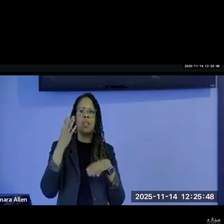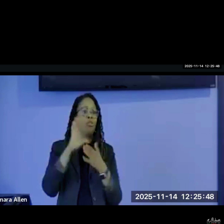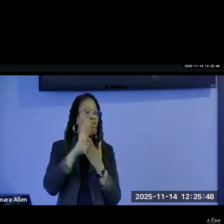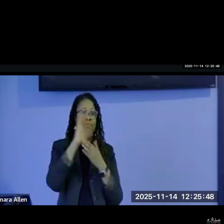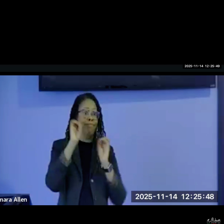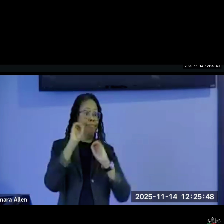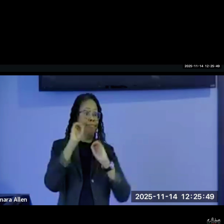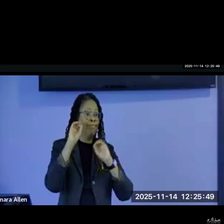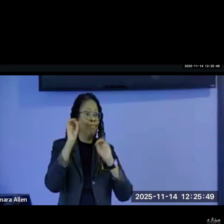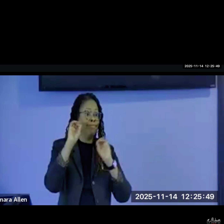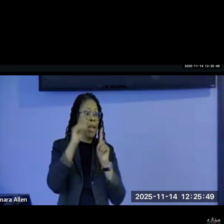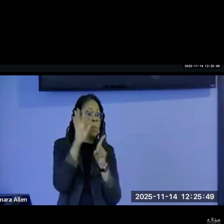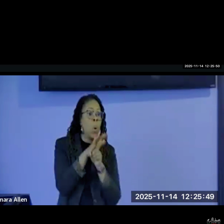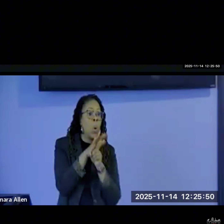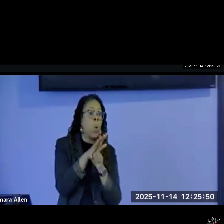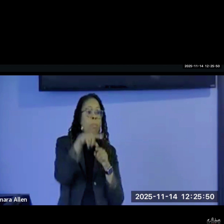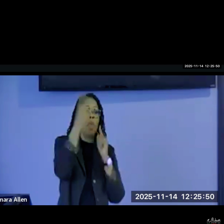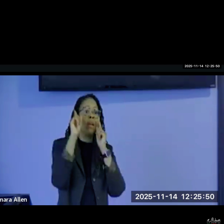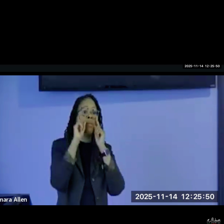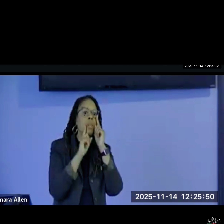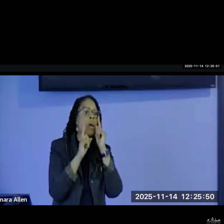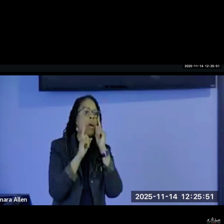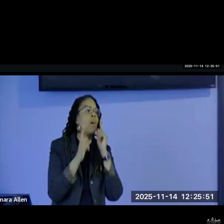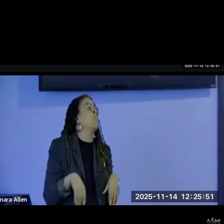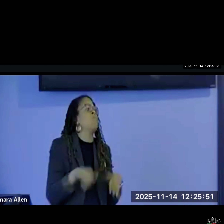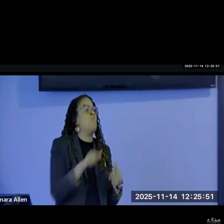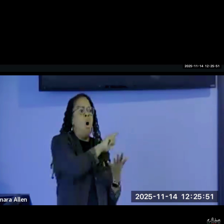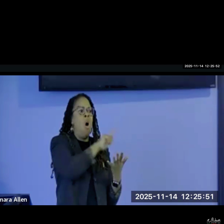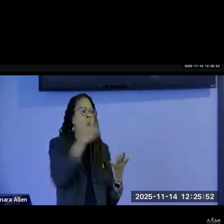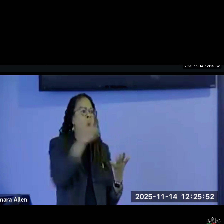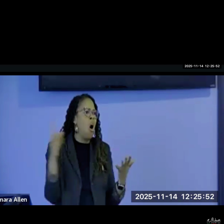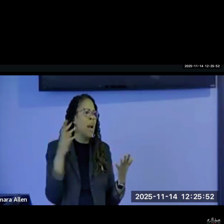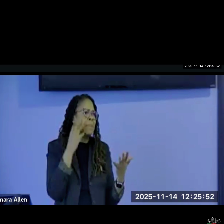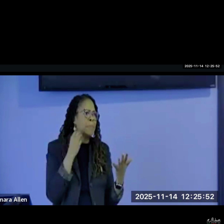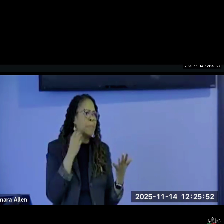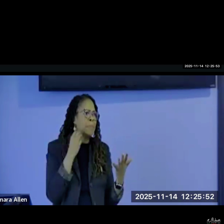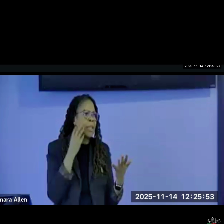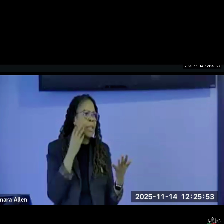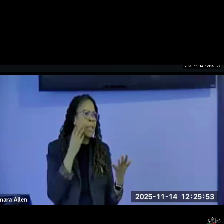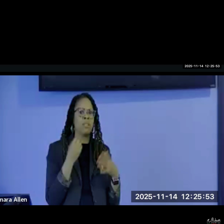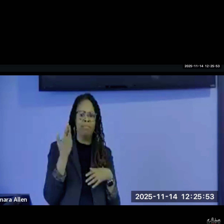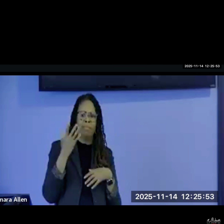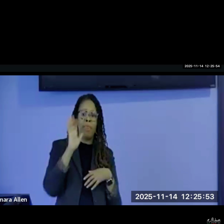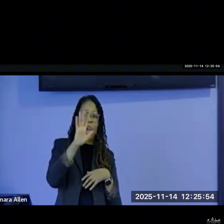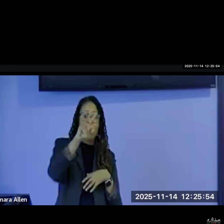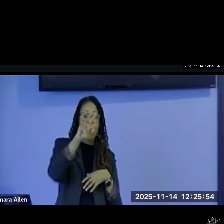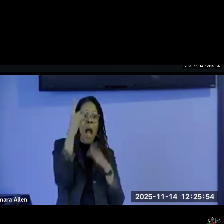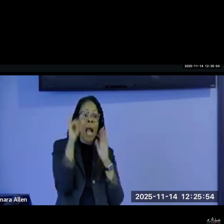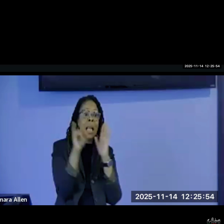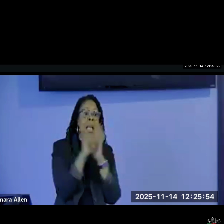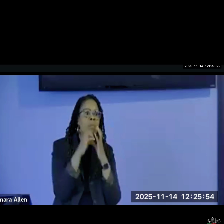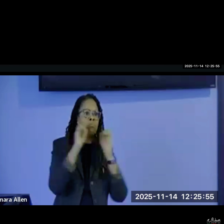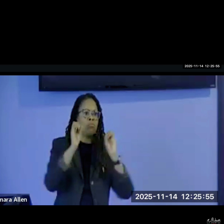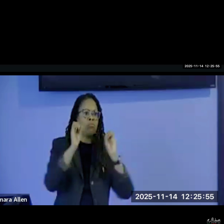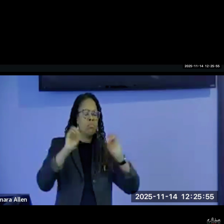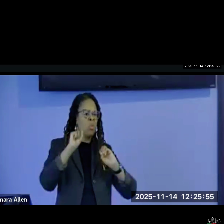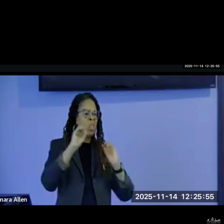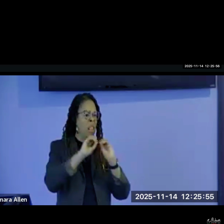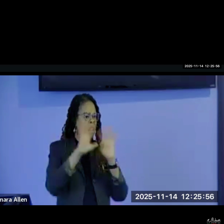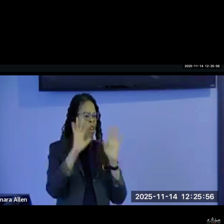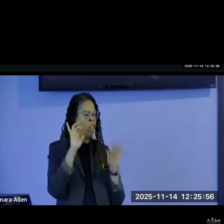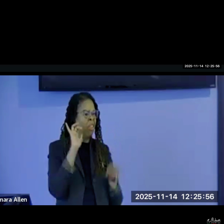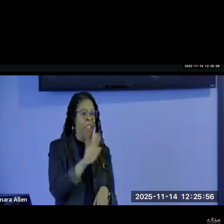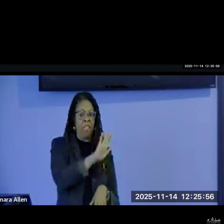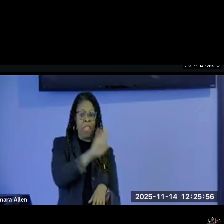They experienced punishment for minor things. They weren't exposed to the Black deaf culture.